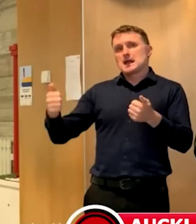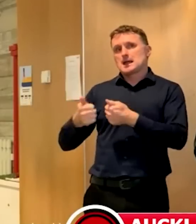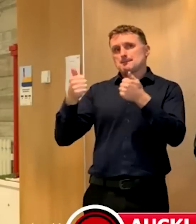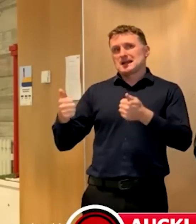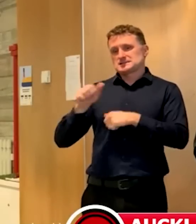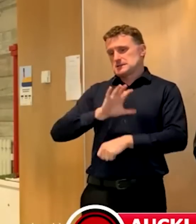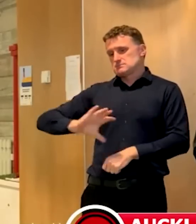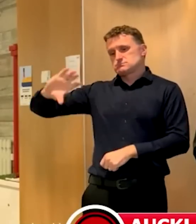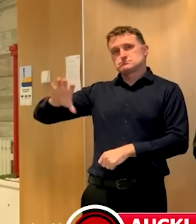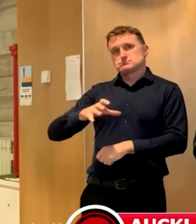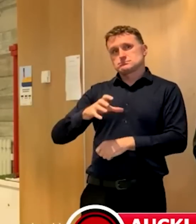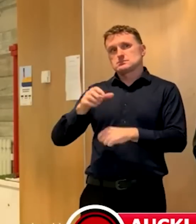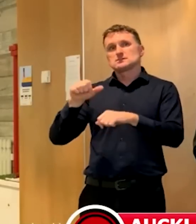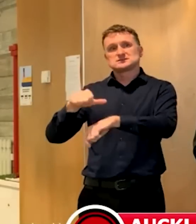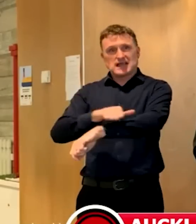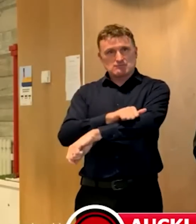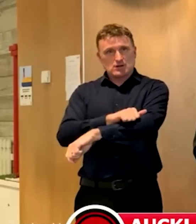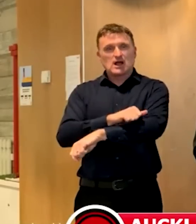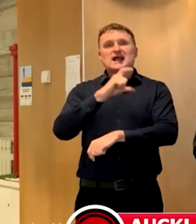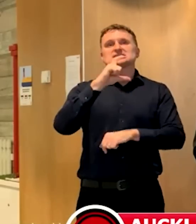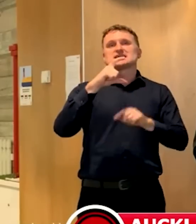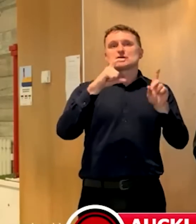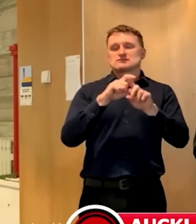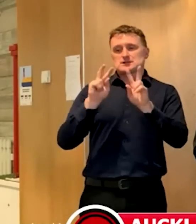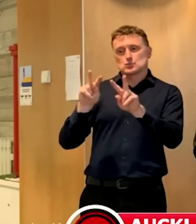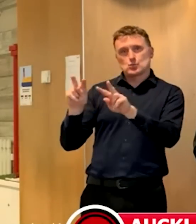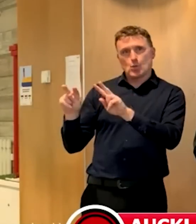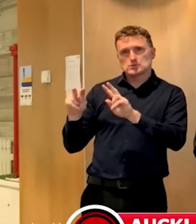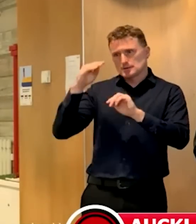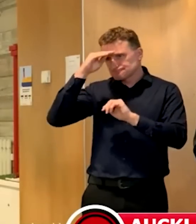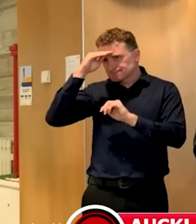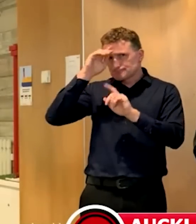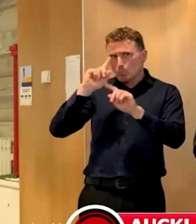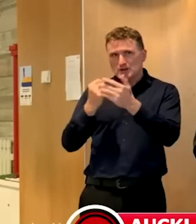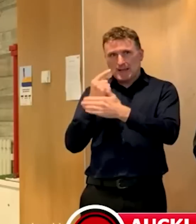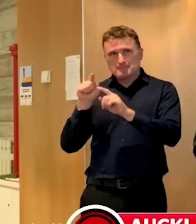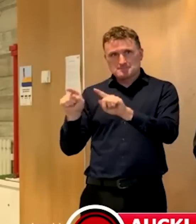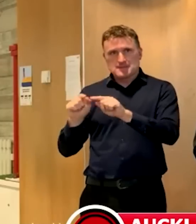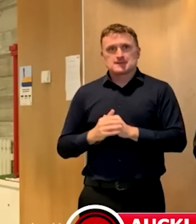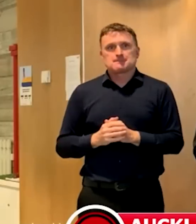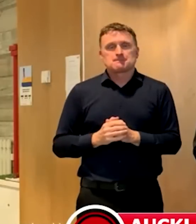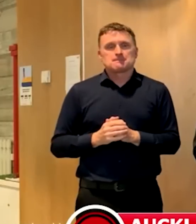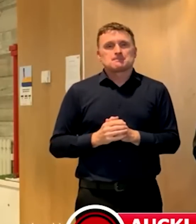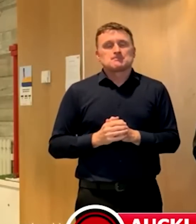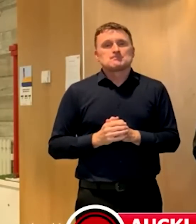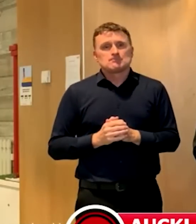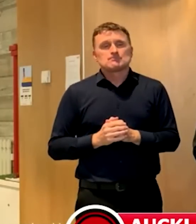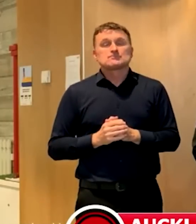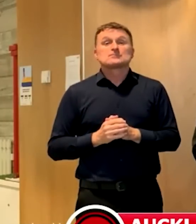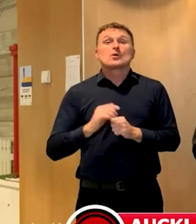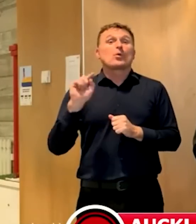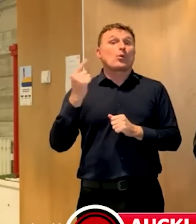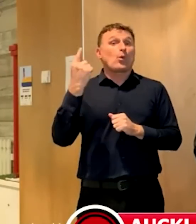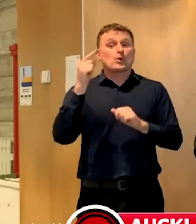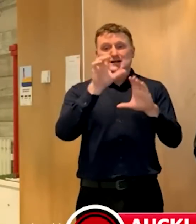Defence Emergency Management Group is also monitoring things very closely. I won't comment further on the situation in